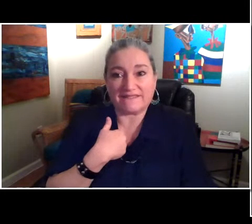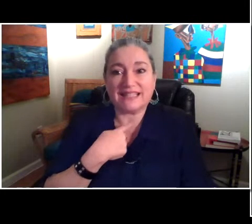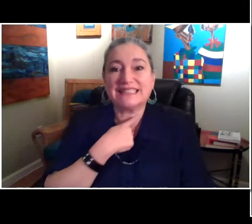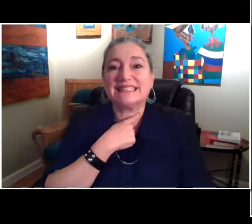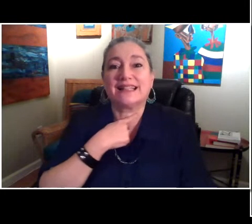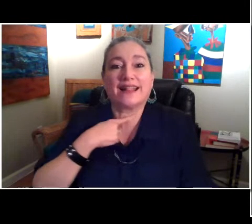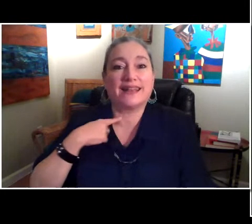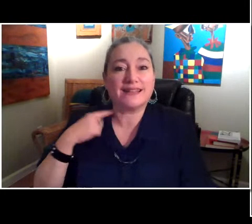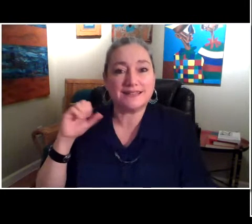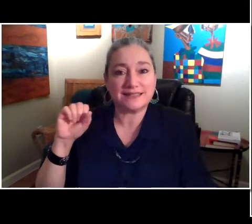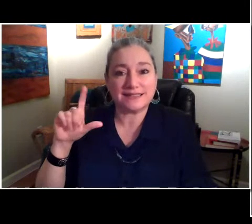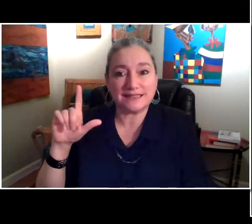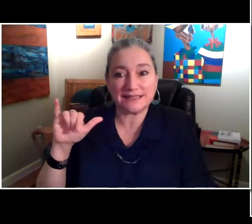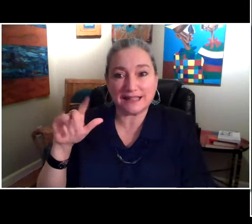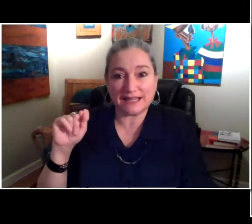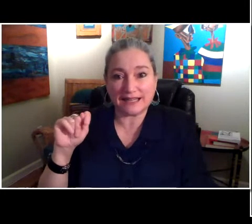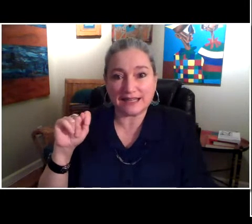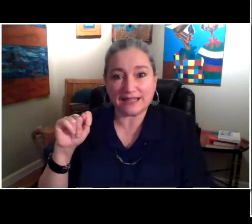cut.